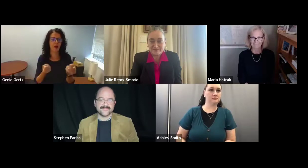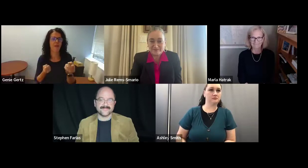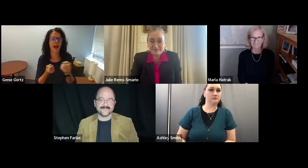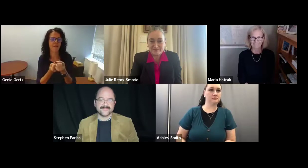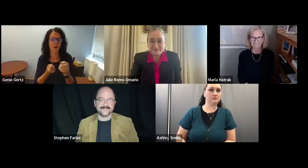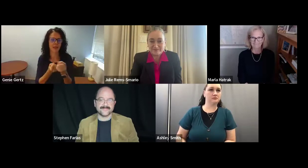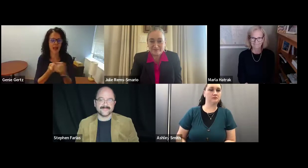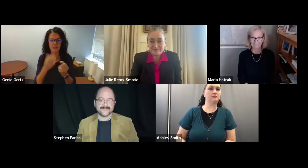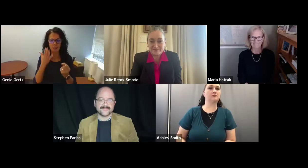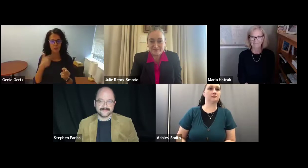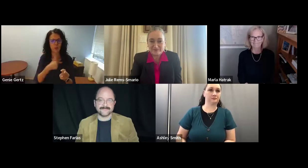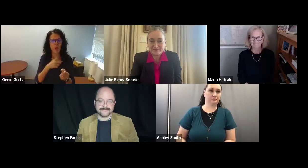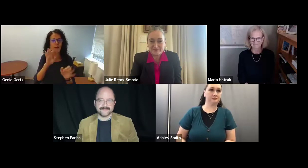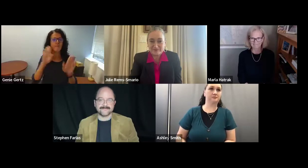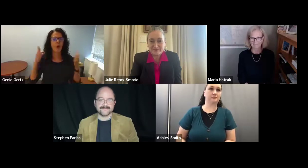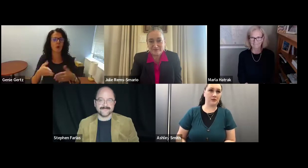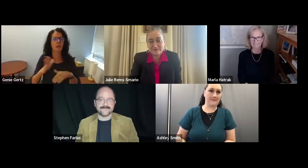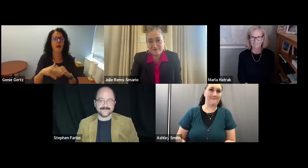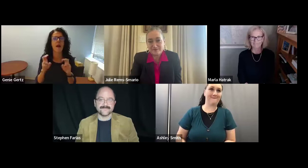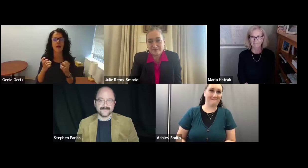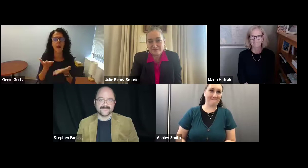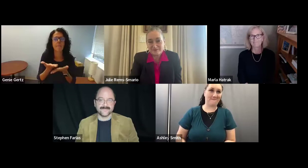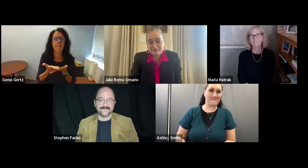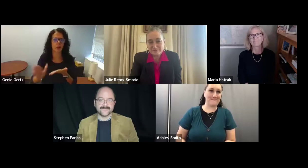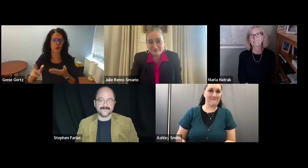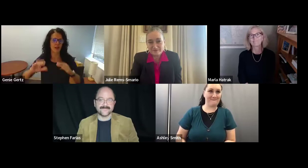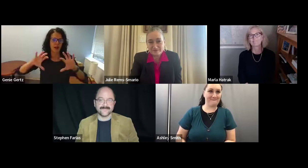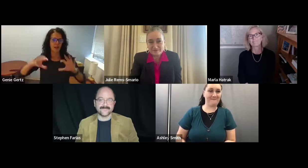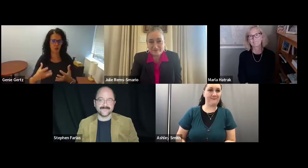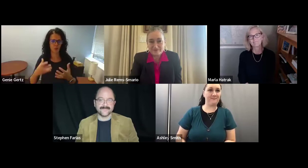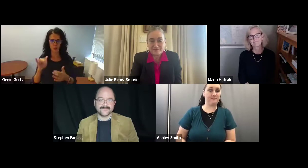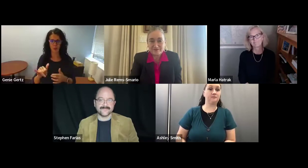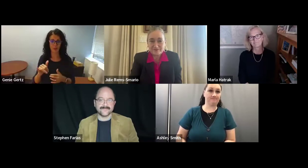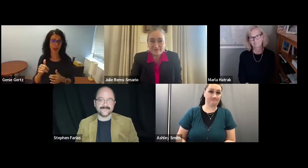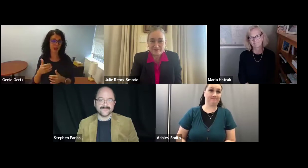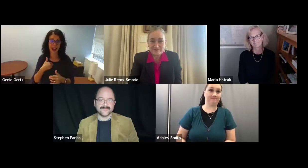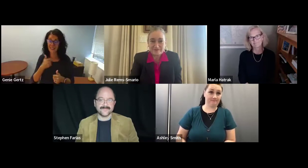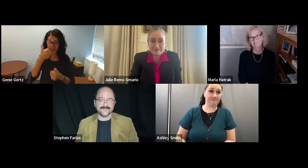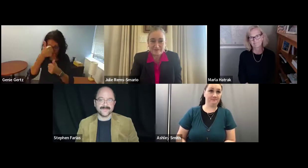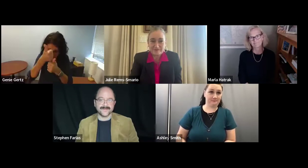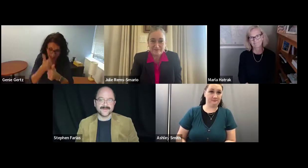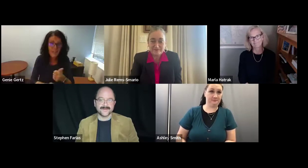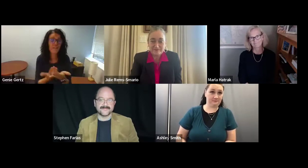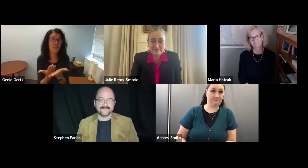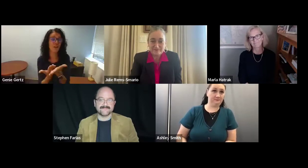and coming up with ideas and handing them down to the people. I really want to focus on marginalized groups